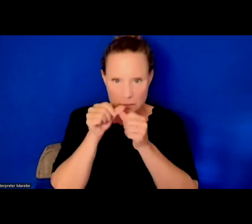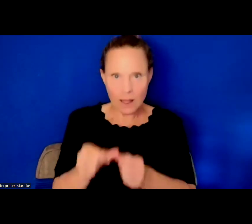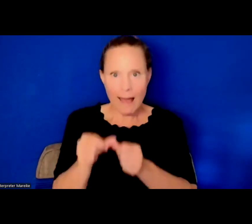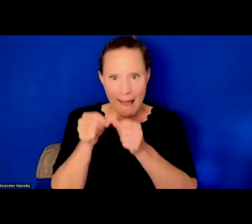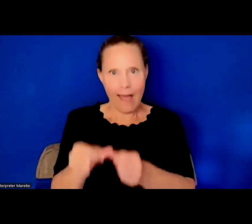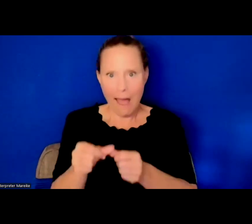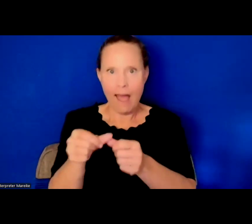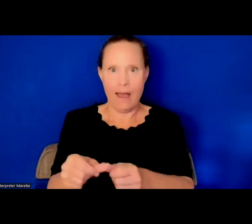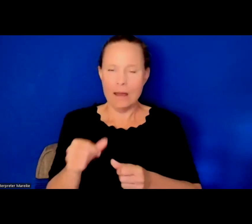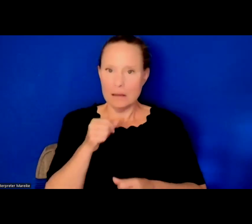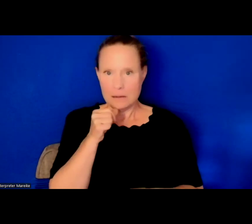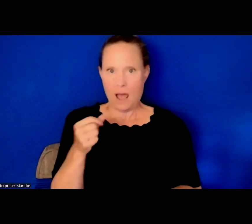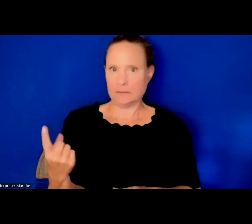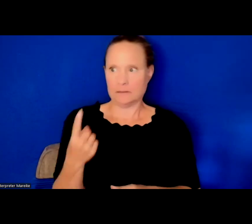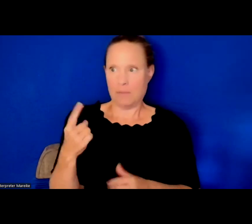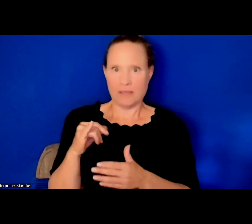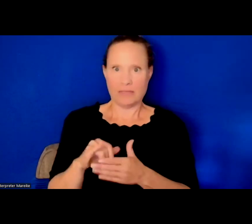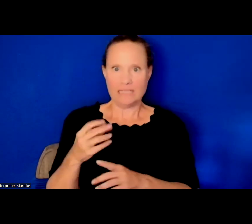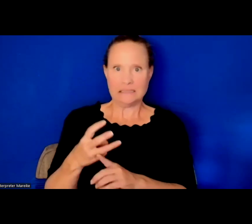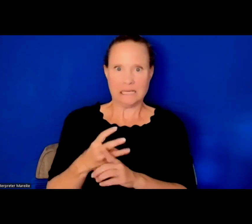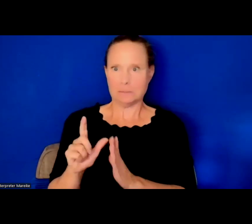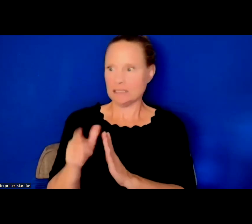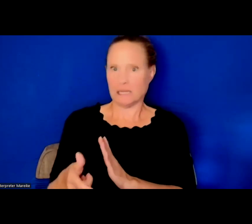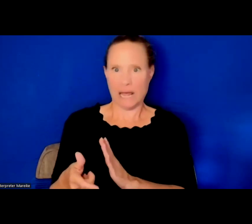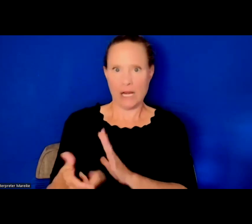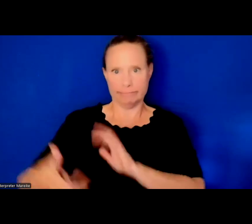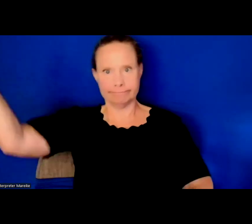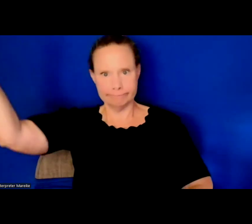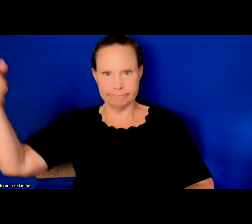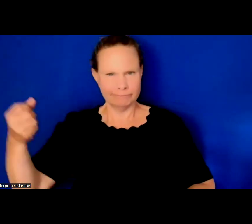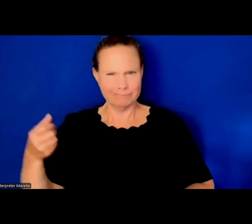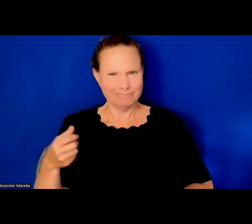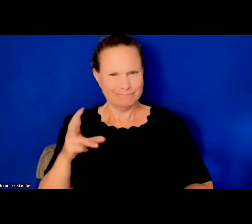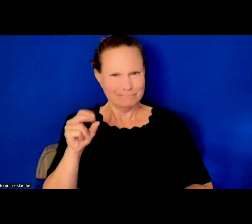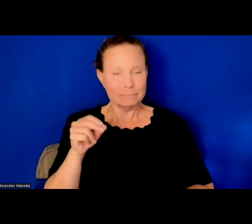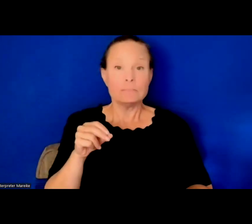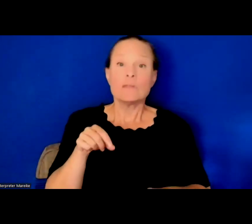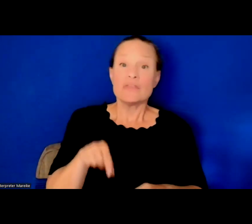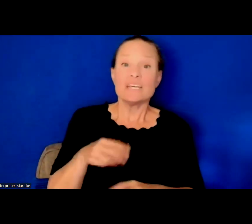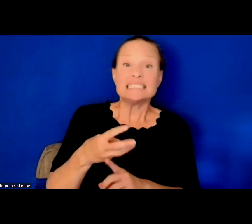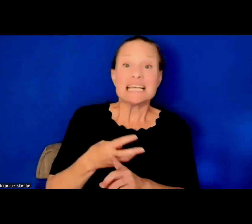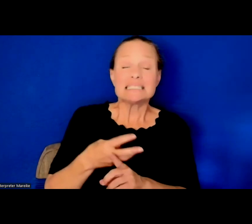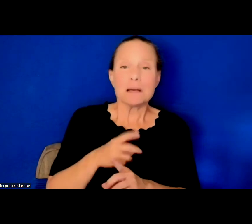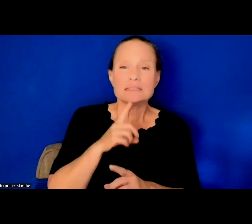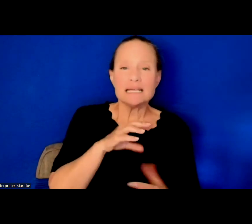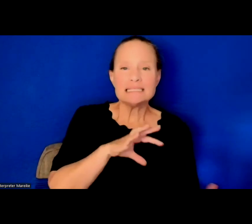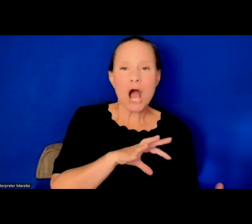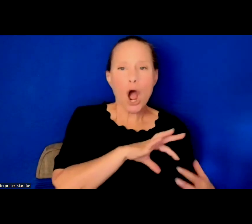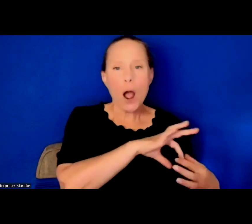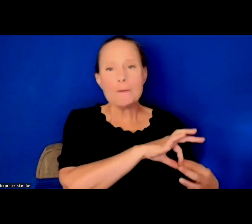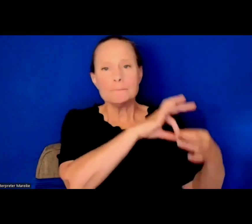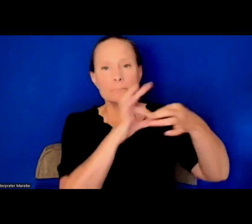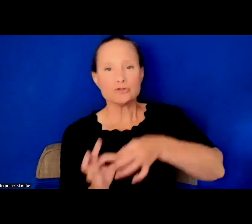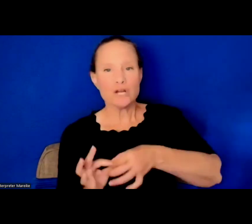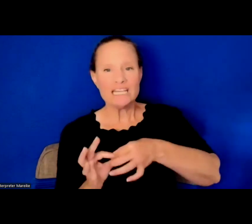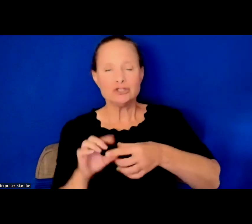that's going to go away in 6 months. So the 6 months is really used as a bridge to programs, and the navigation